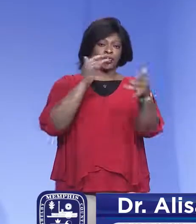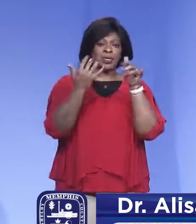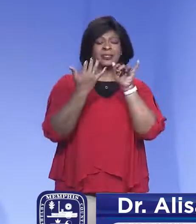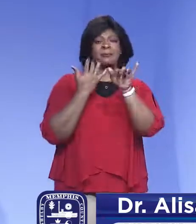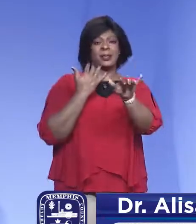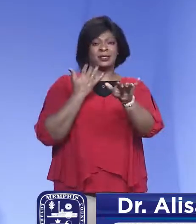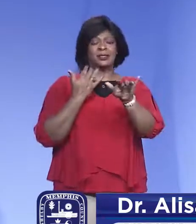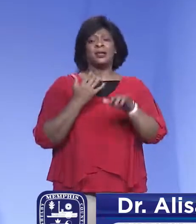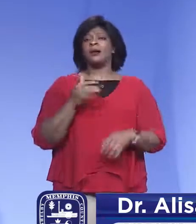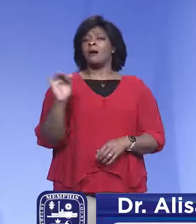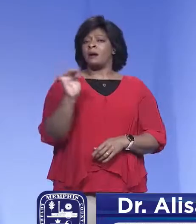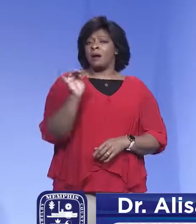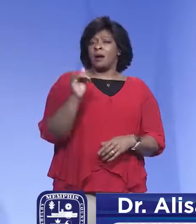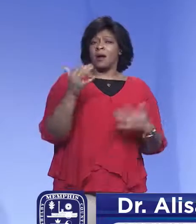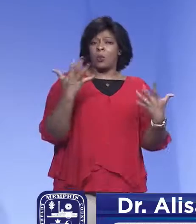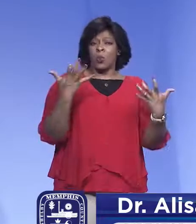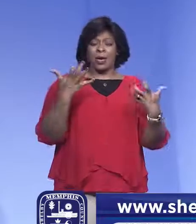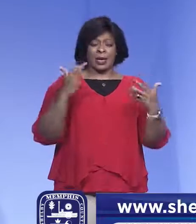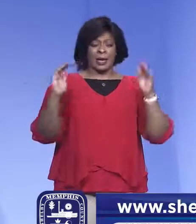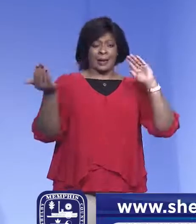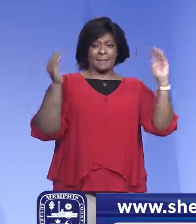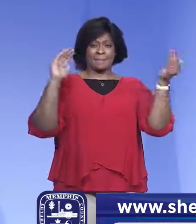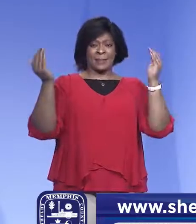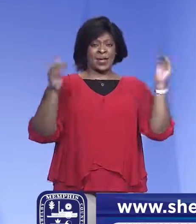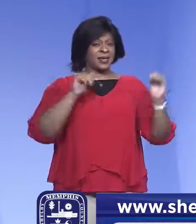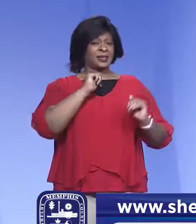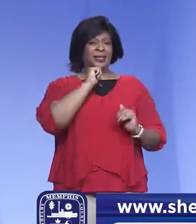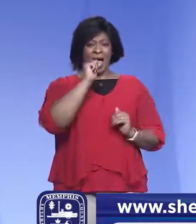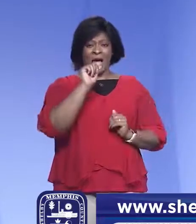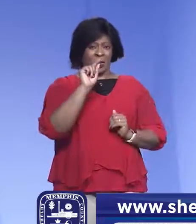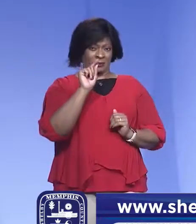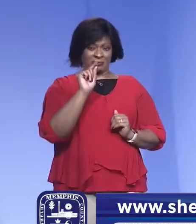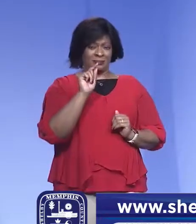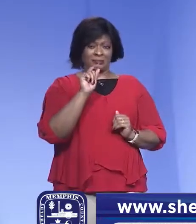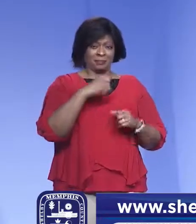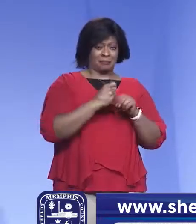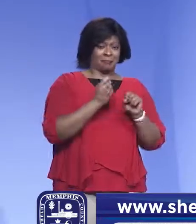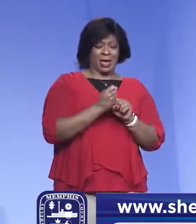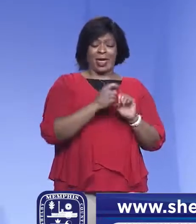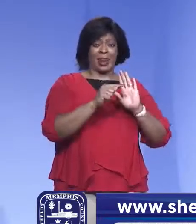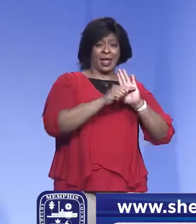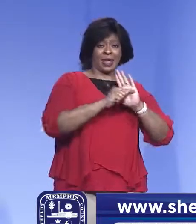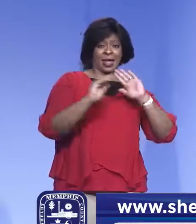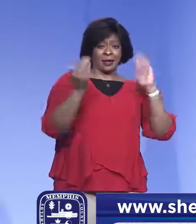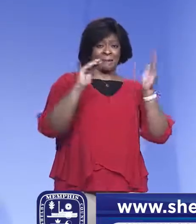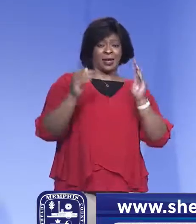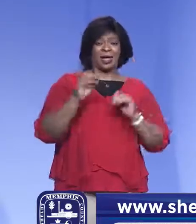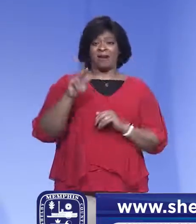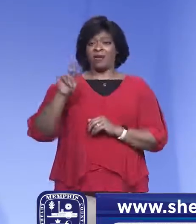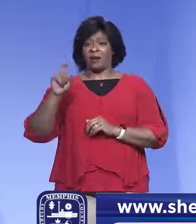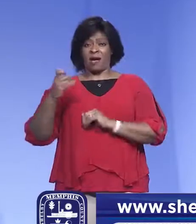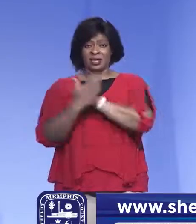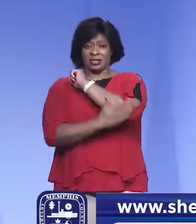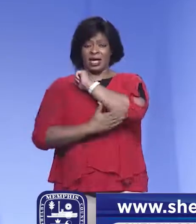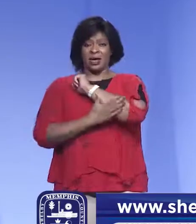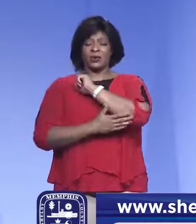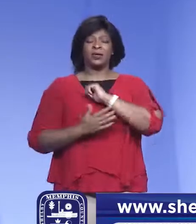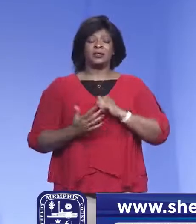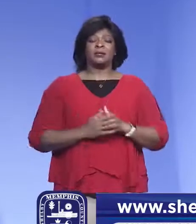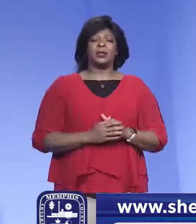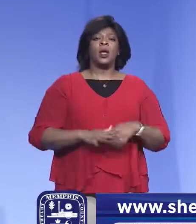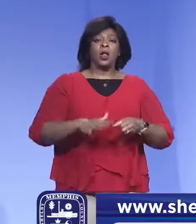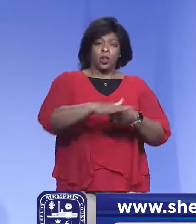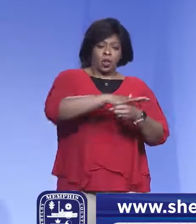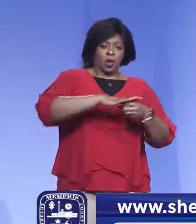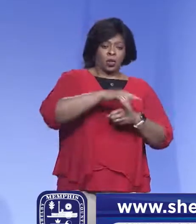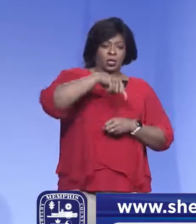transmission. I would also, I'm going to make a comparison. It's not necessary to make a negative comparison of Knox County. Is